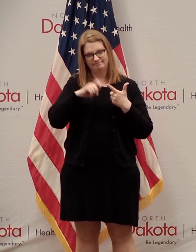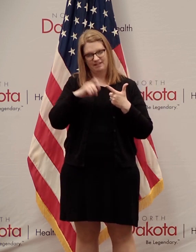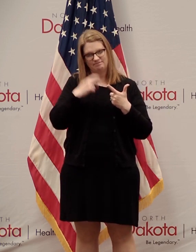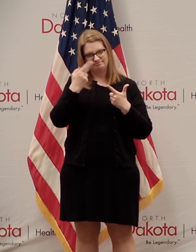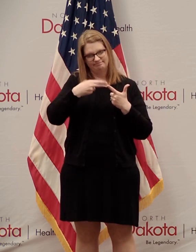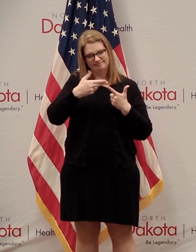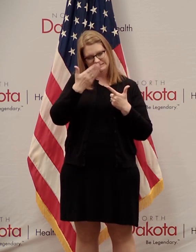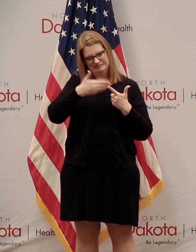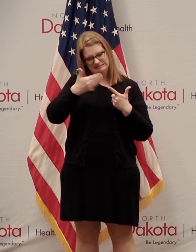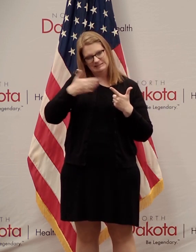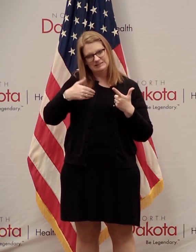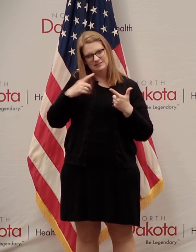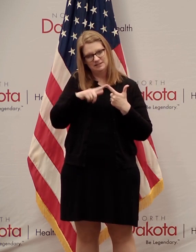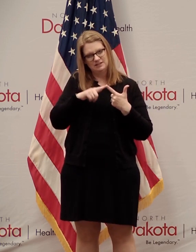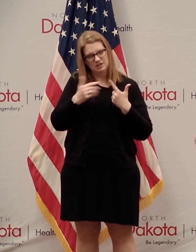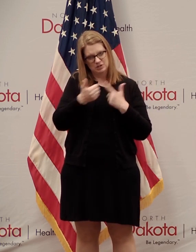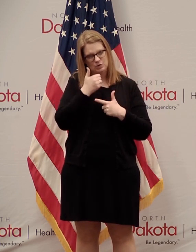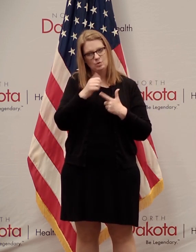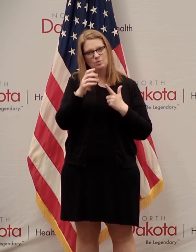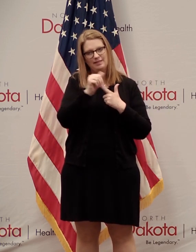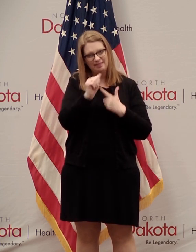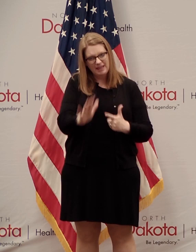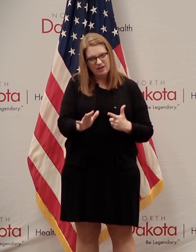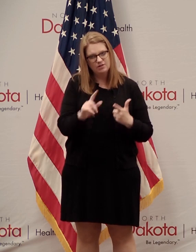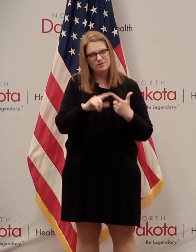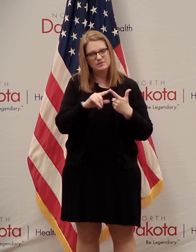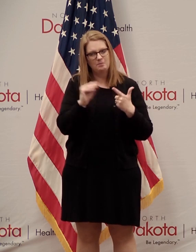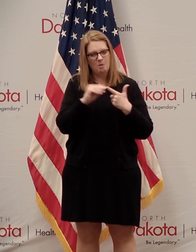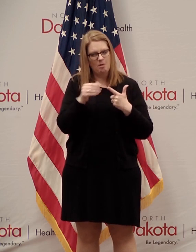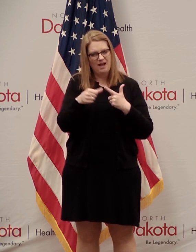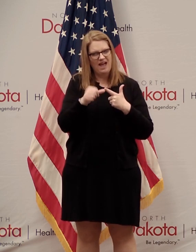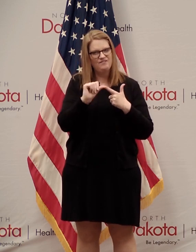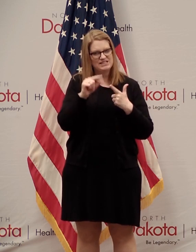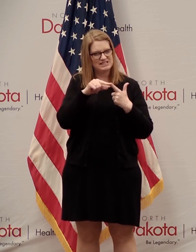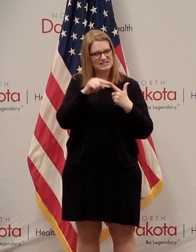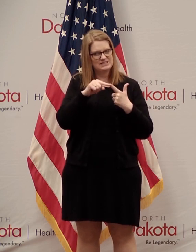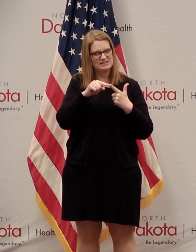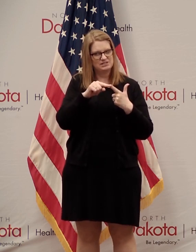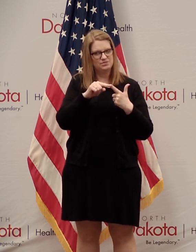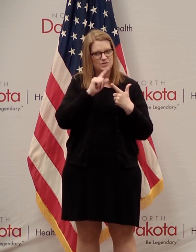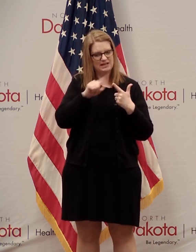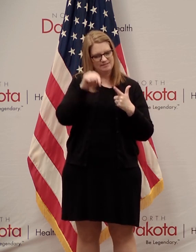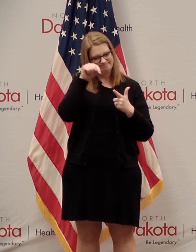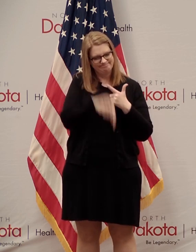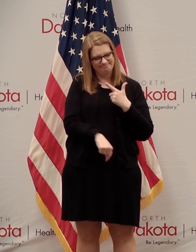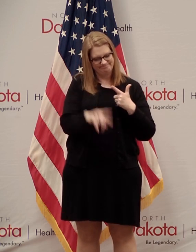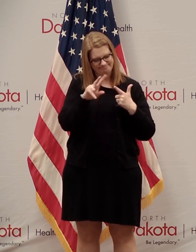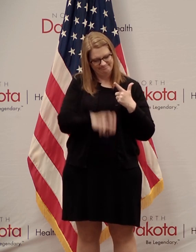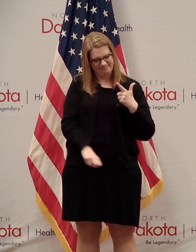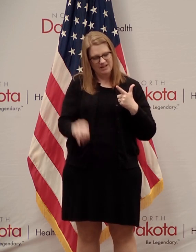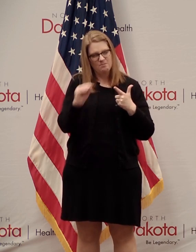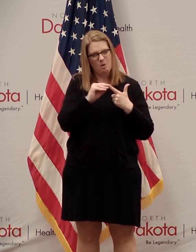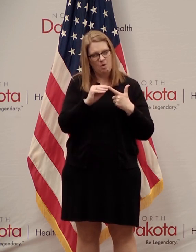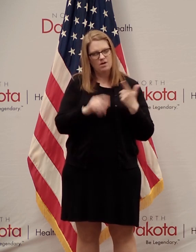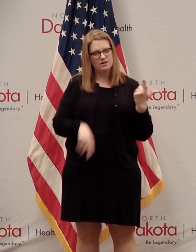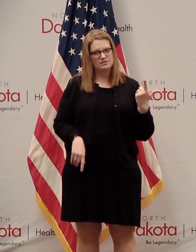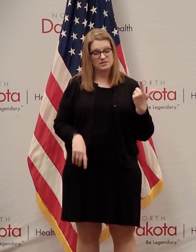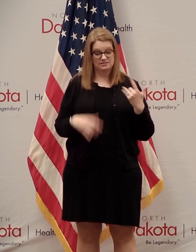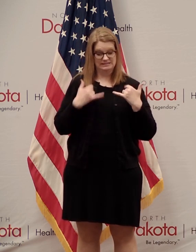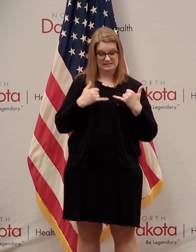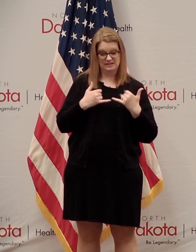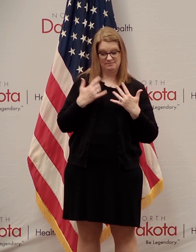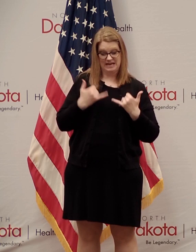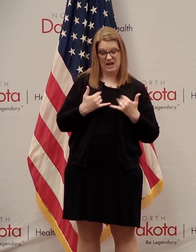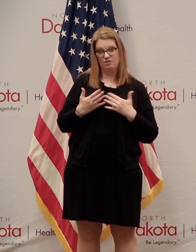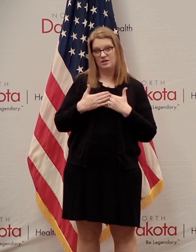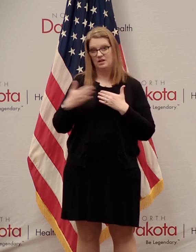new statewide leaders. We're putting more resources and more emphasis to build those muscles. And there's a lot of time between now and May 1st,